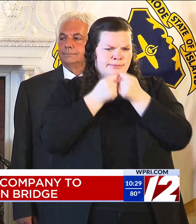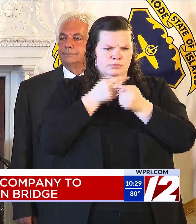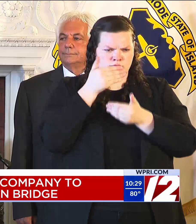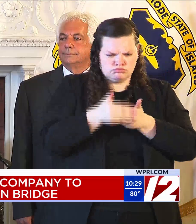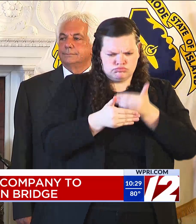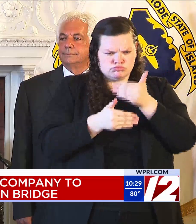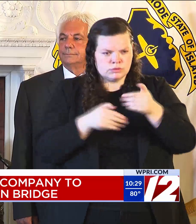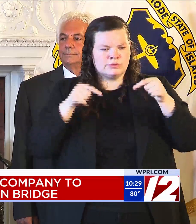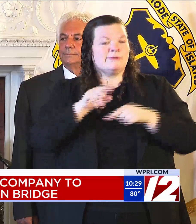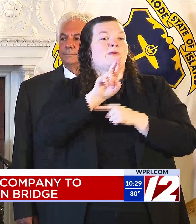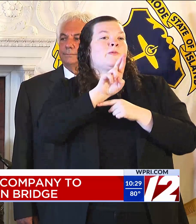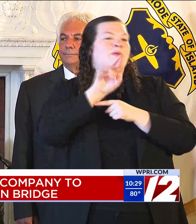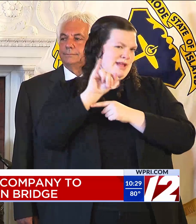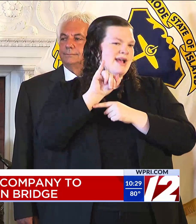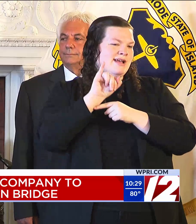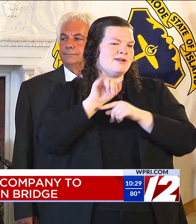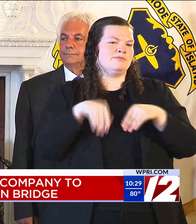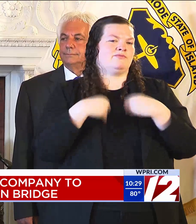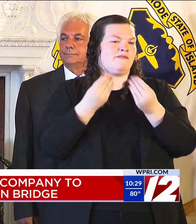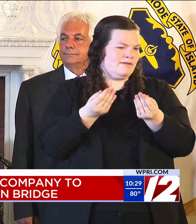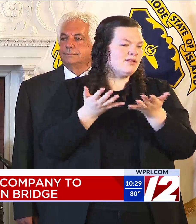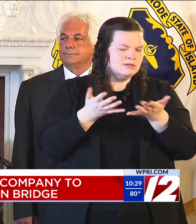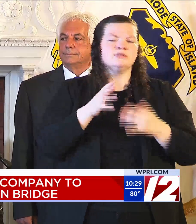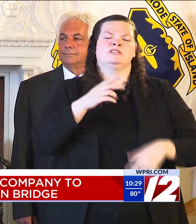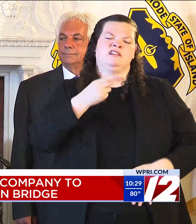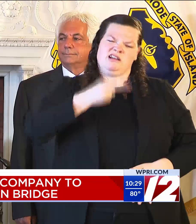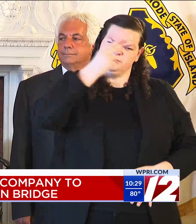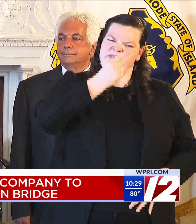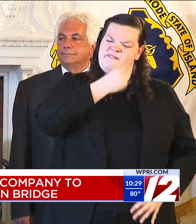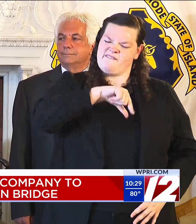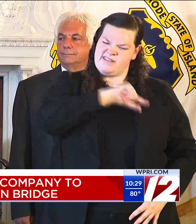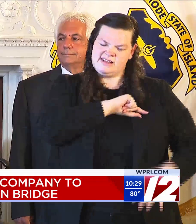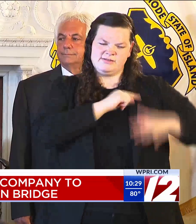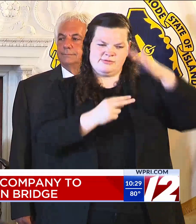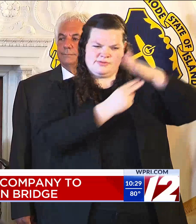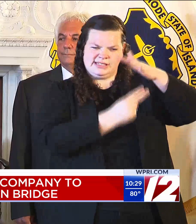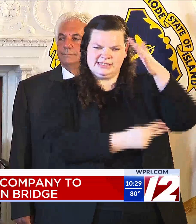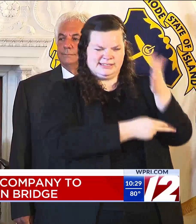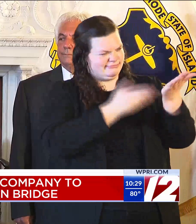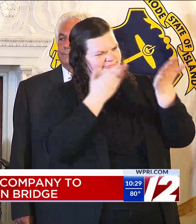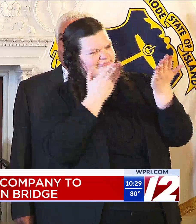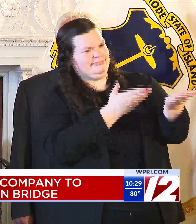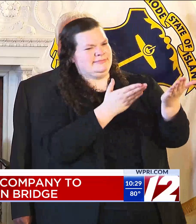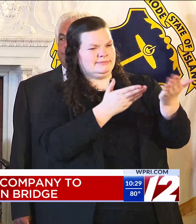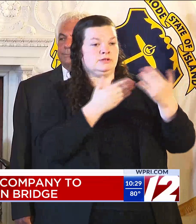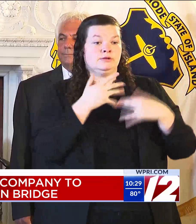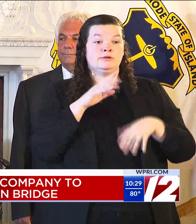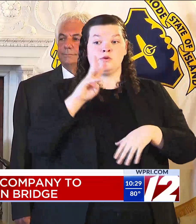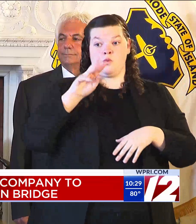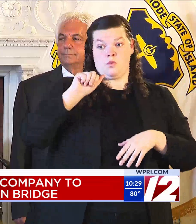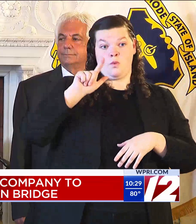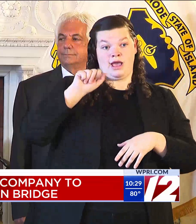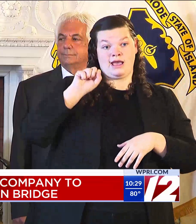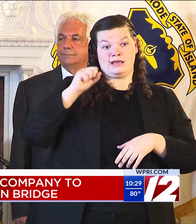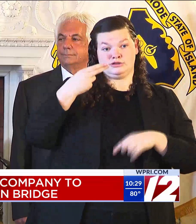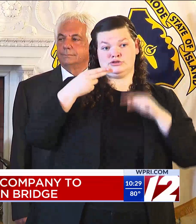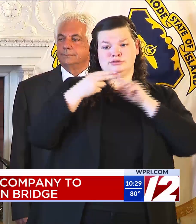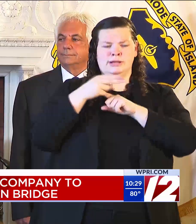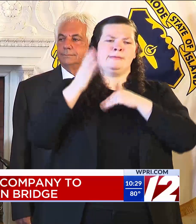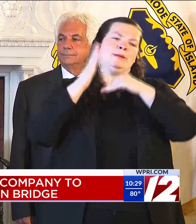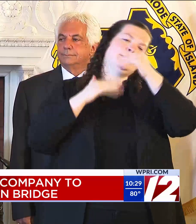As I mentioned earlier, Walsh has built hundreds of bridges, and as a result, for the new Washington Bridge, we had a large library of bridges to select